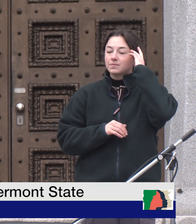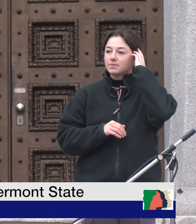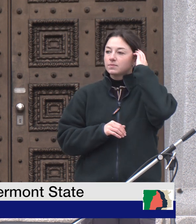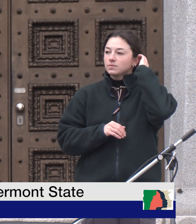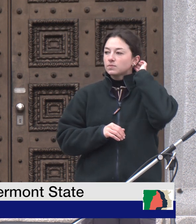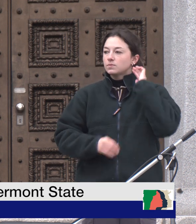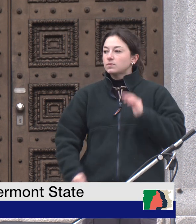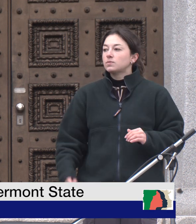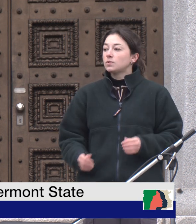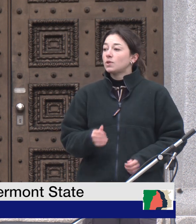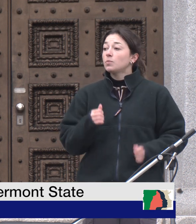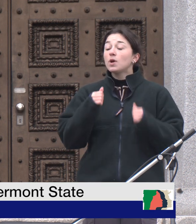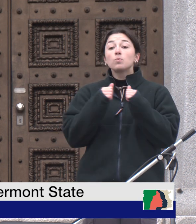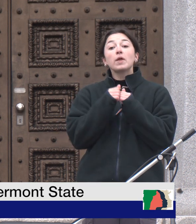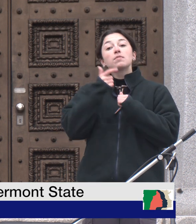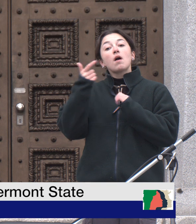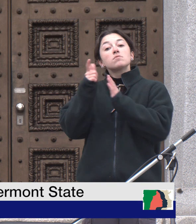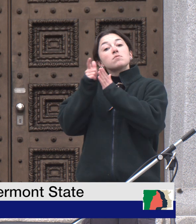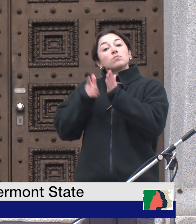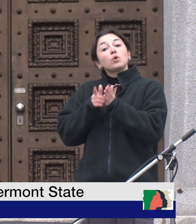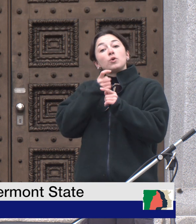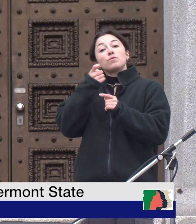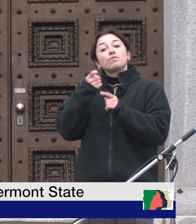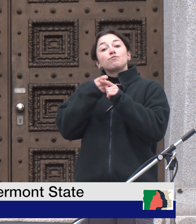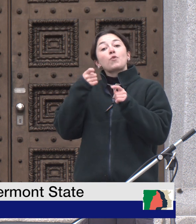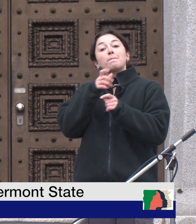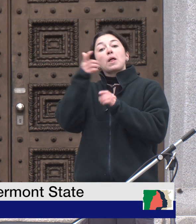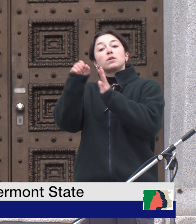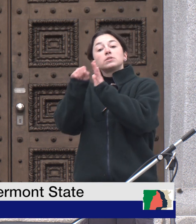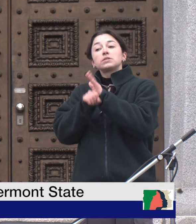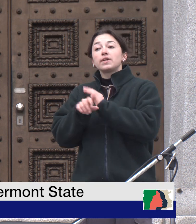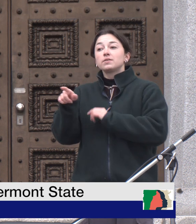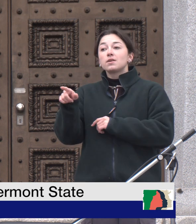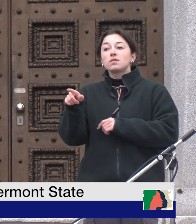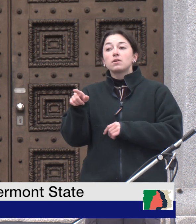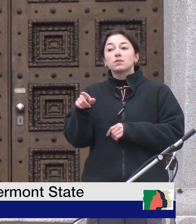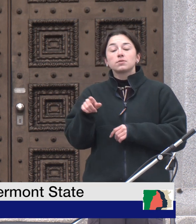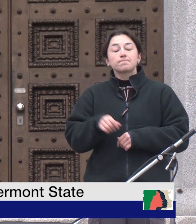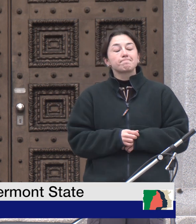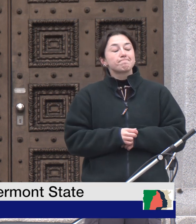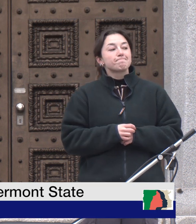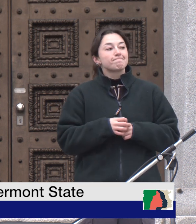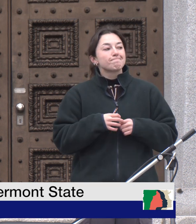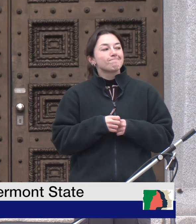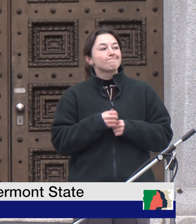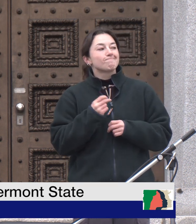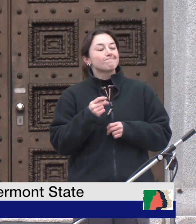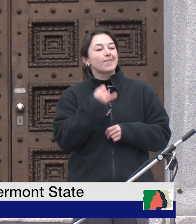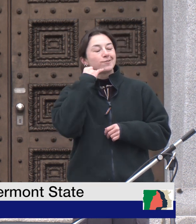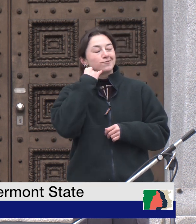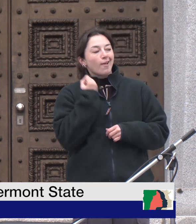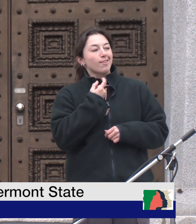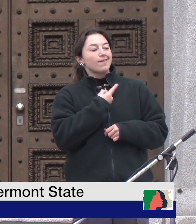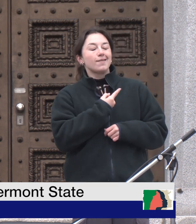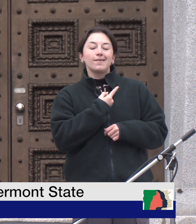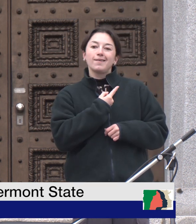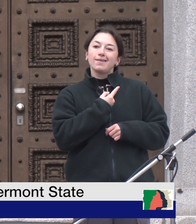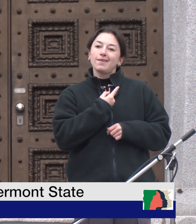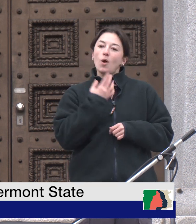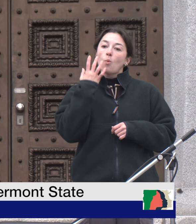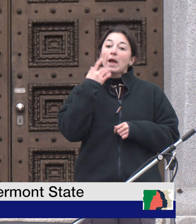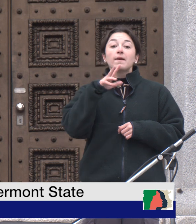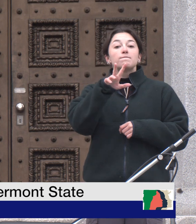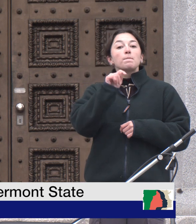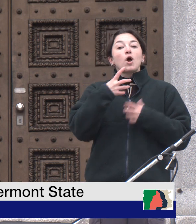And when I'm with other attorneys general from other states, I can see the jealousy in their eyes. Because Vermont